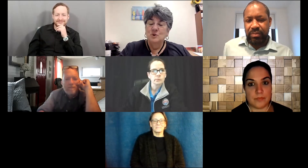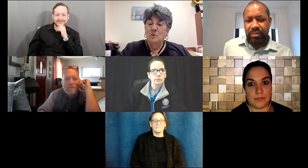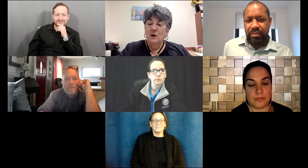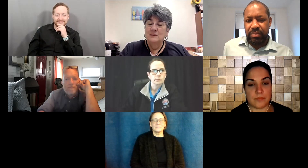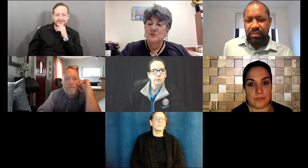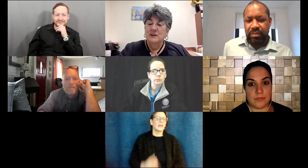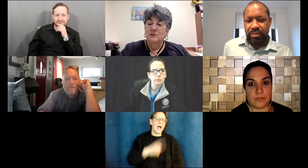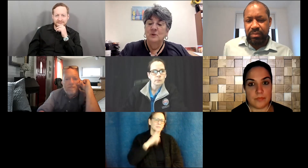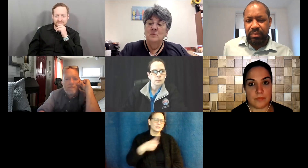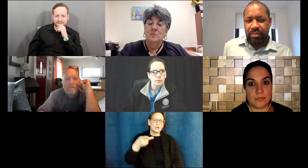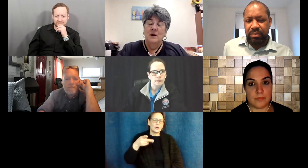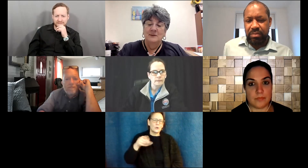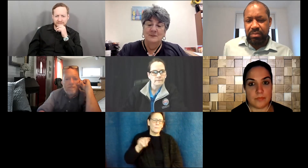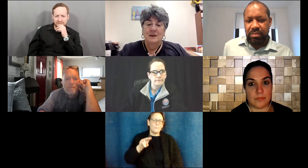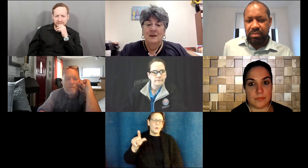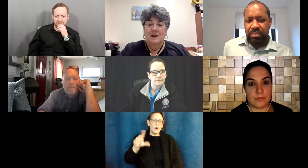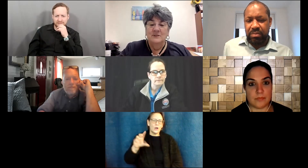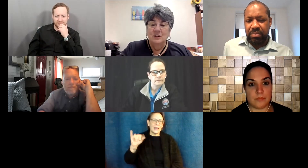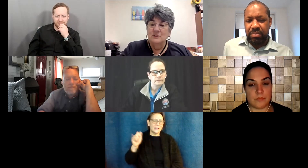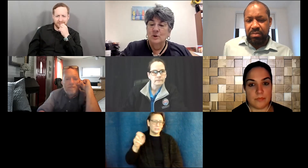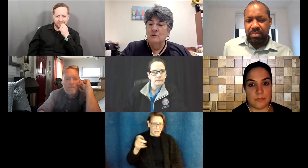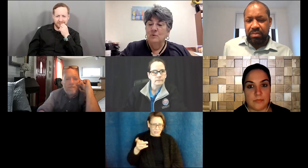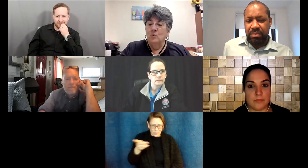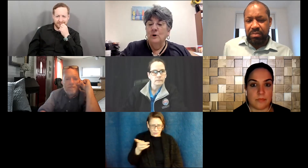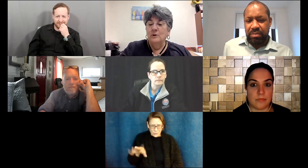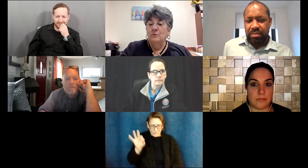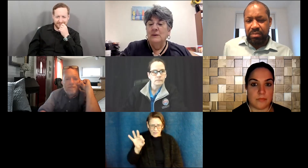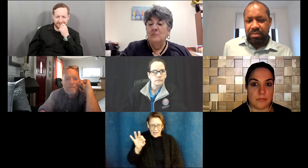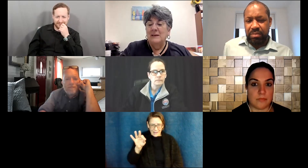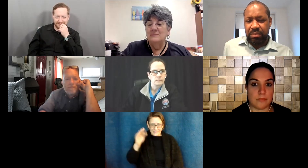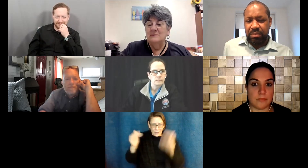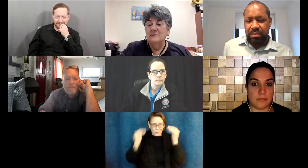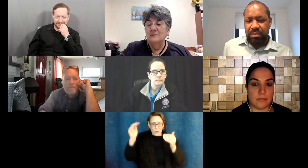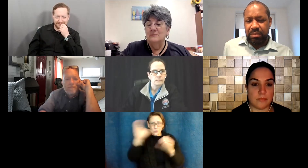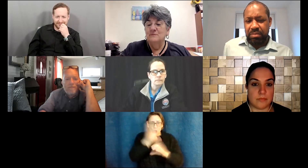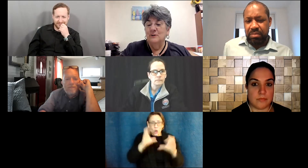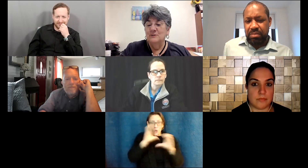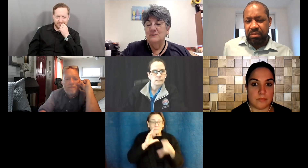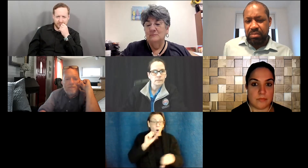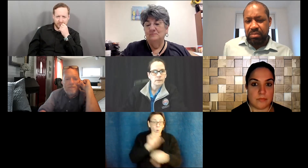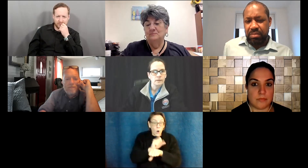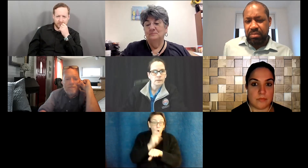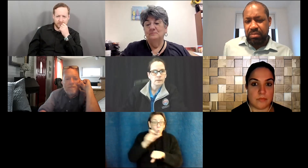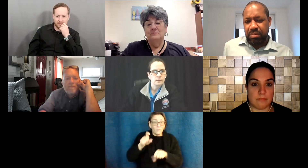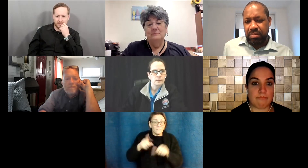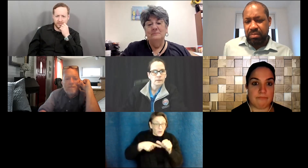I'm sure, Paul and Jen, you come upon adults looking for work who need basic skills first.